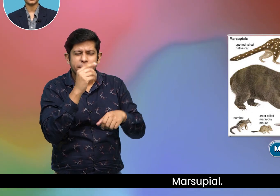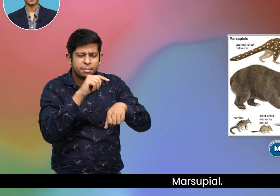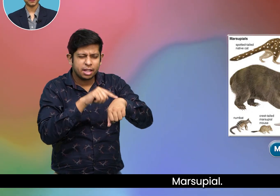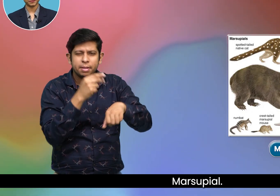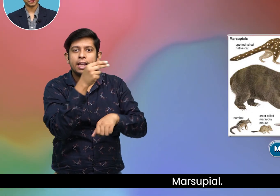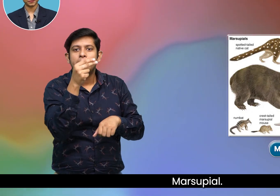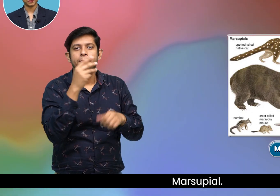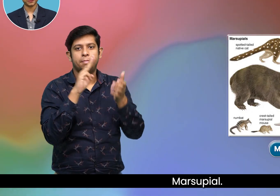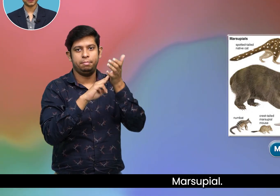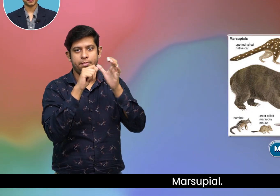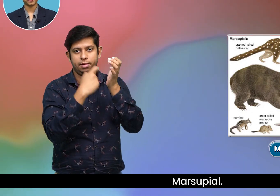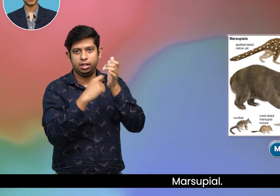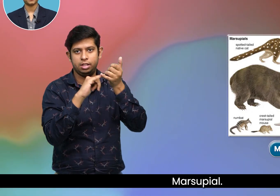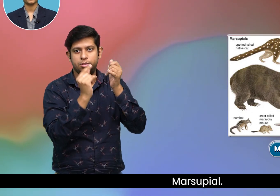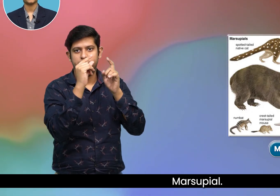marsupial.